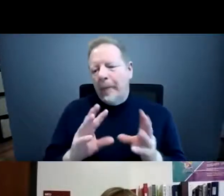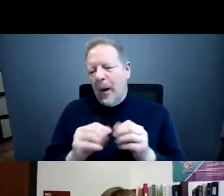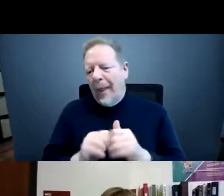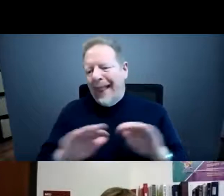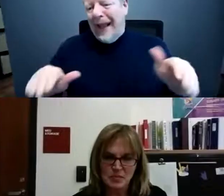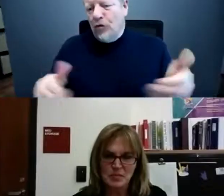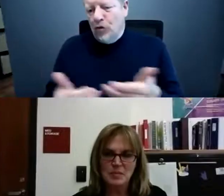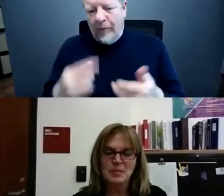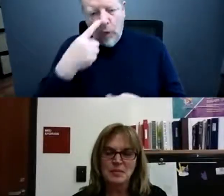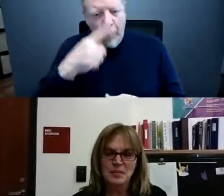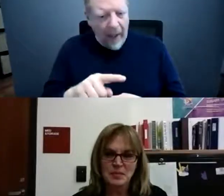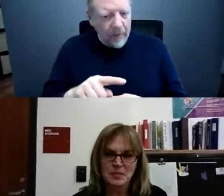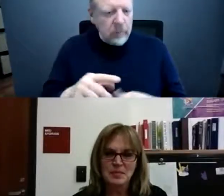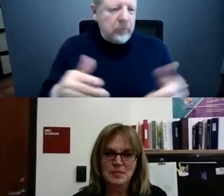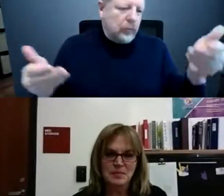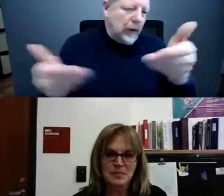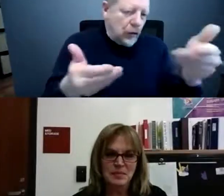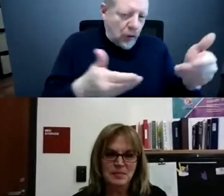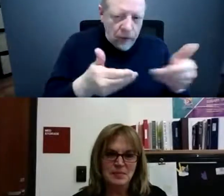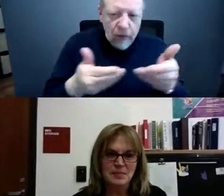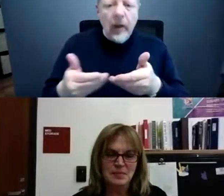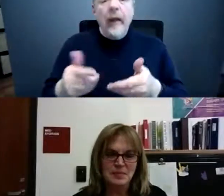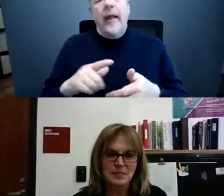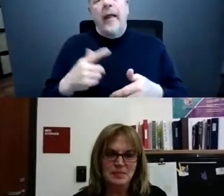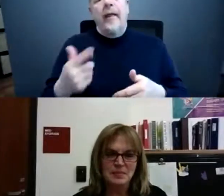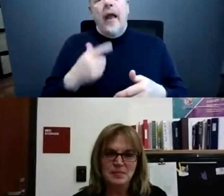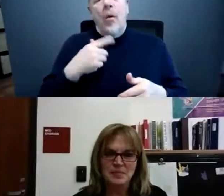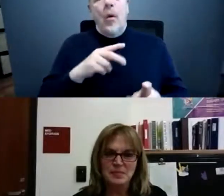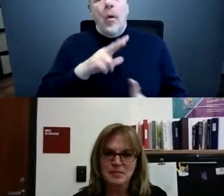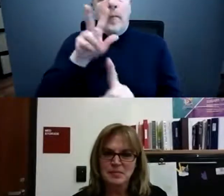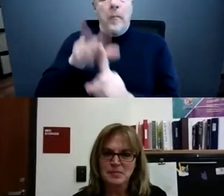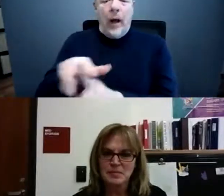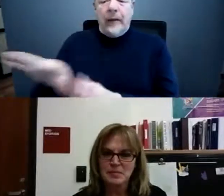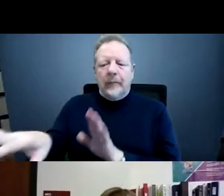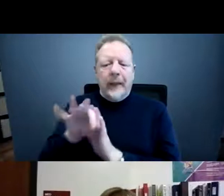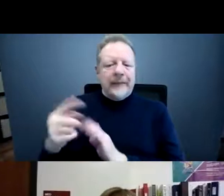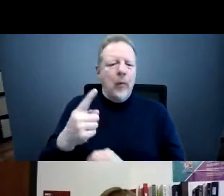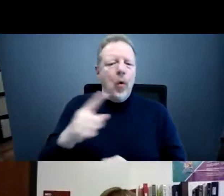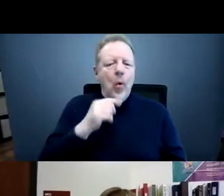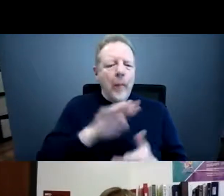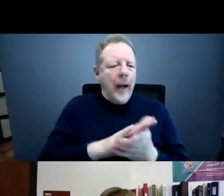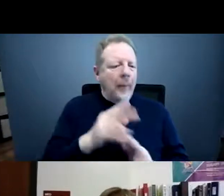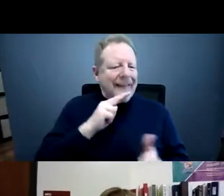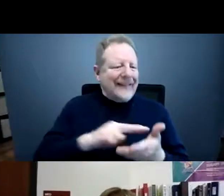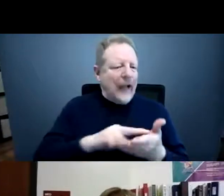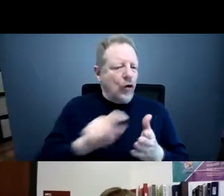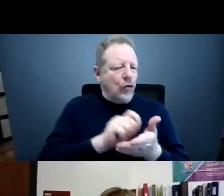everybody, and then we'll appoint a secretary for the meeting minutes, and then we will review